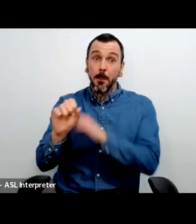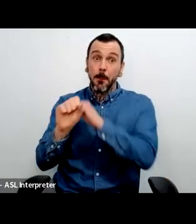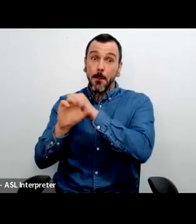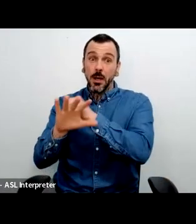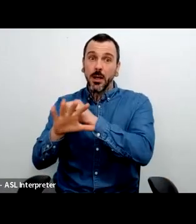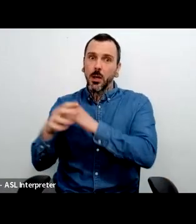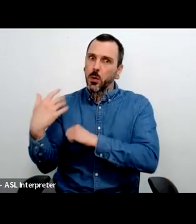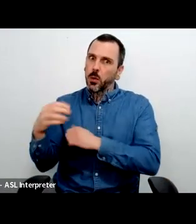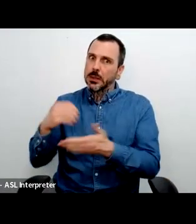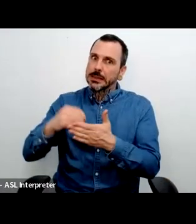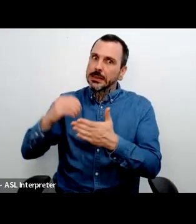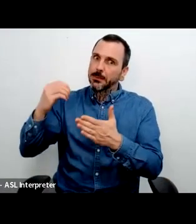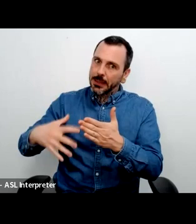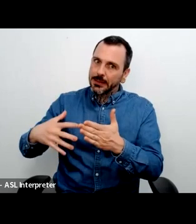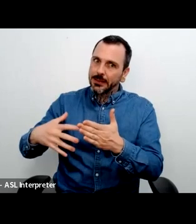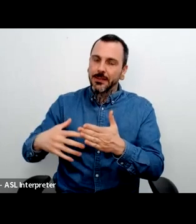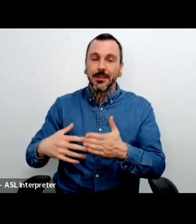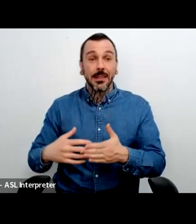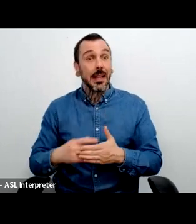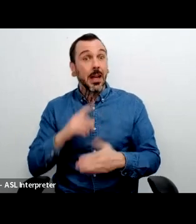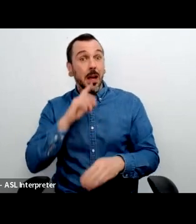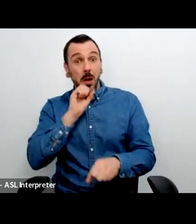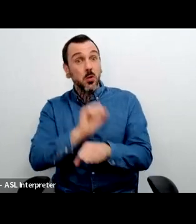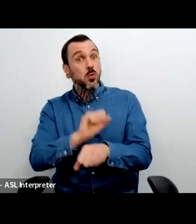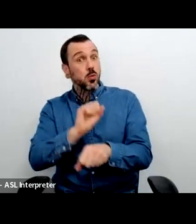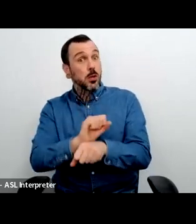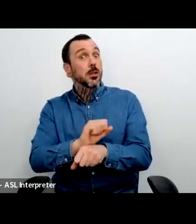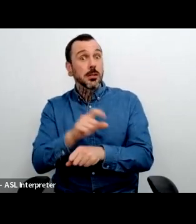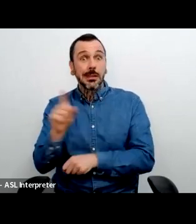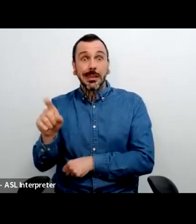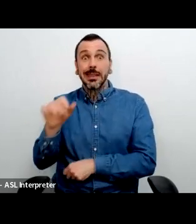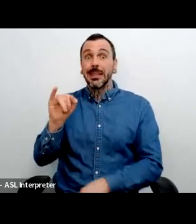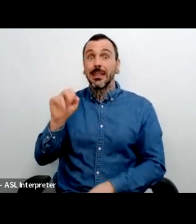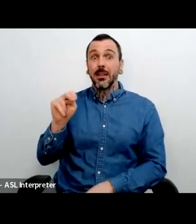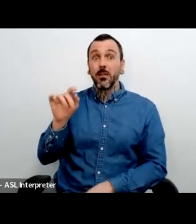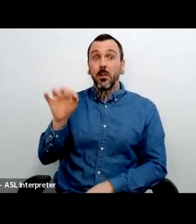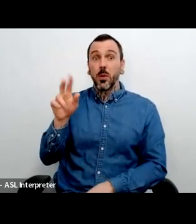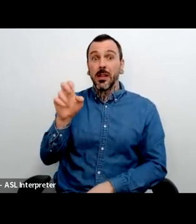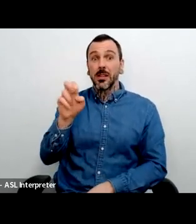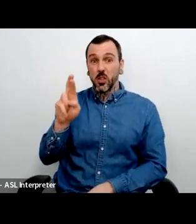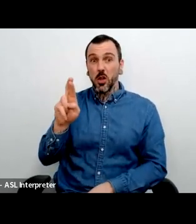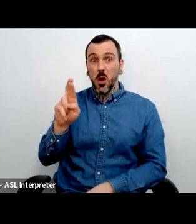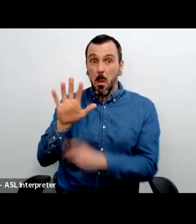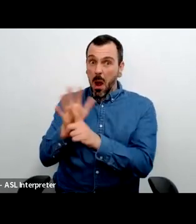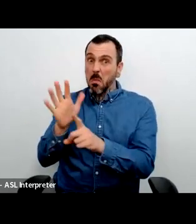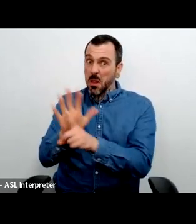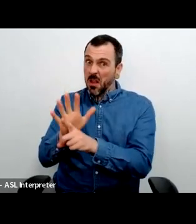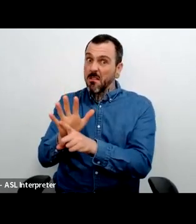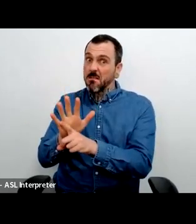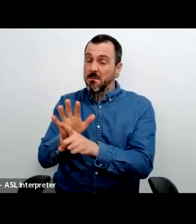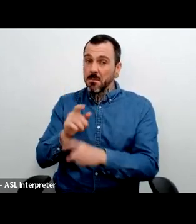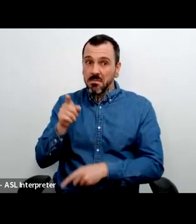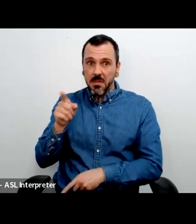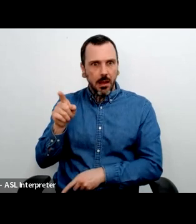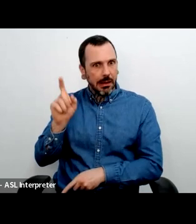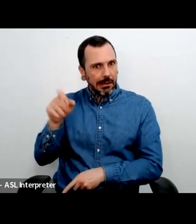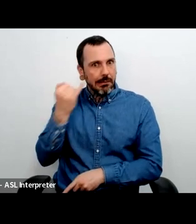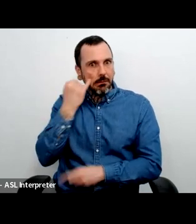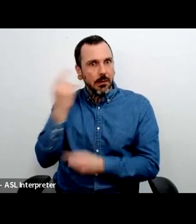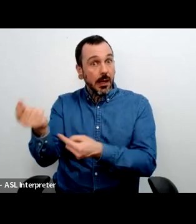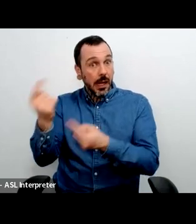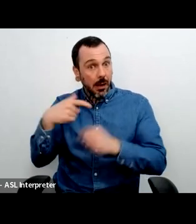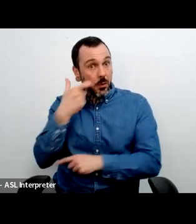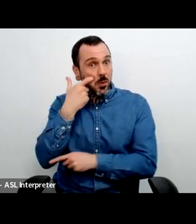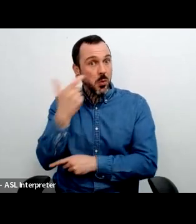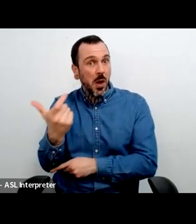deal influencer interested in your work, to come to your show, you might be spending $5,000 or $10,000 for them to come